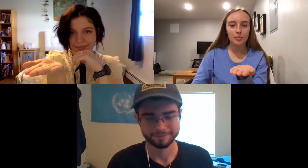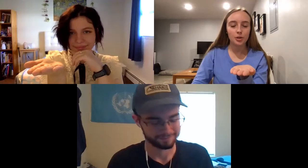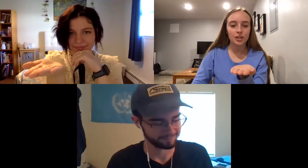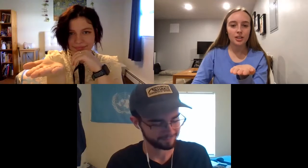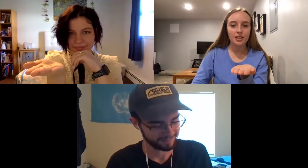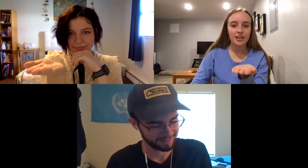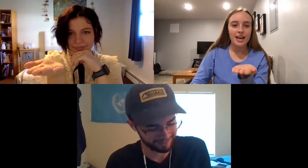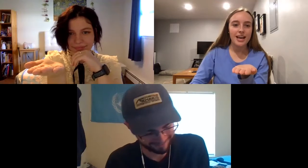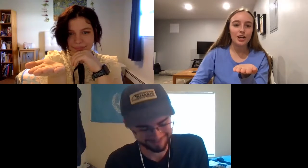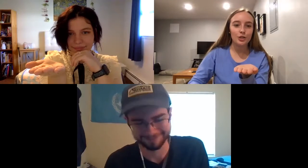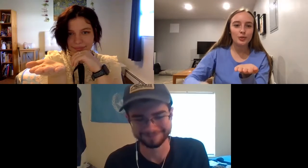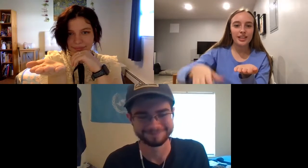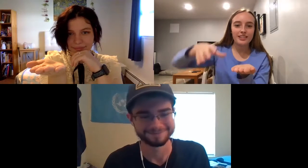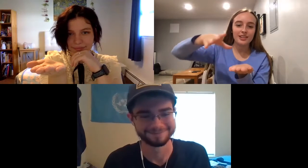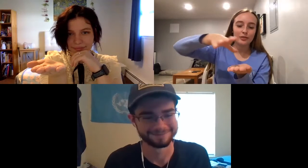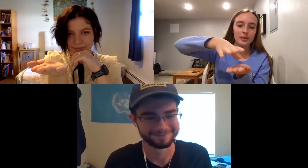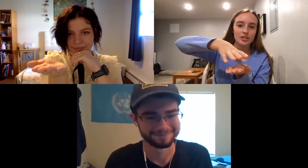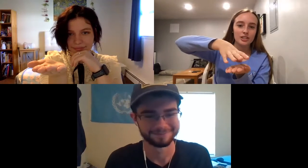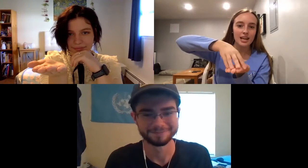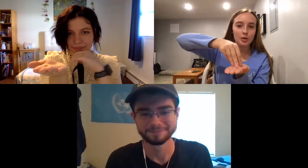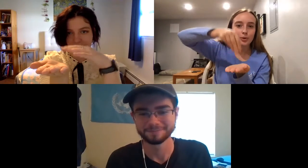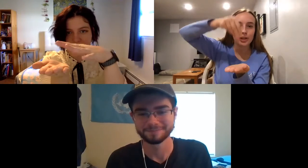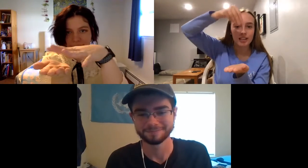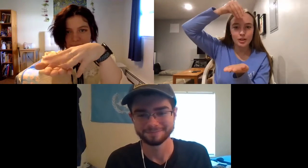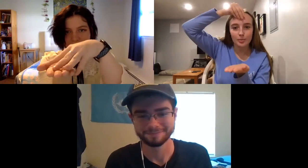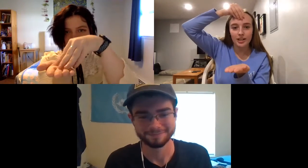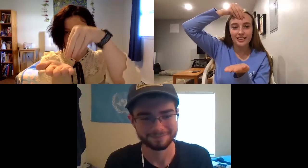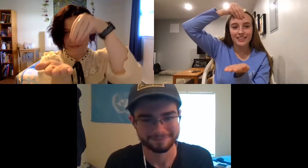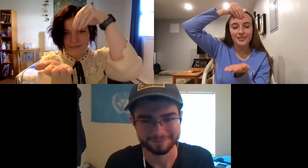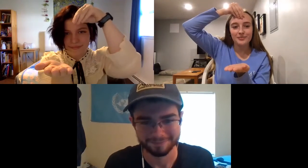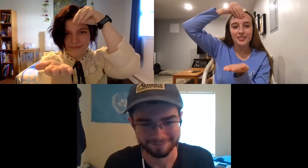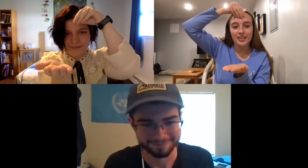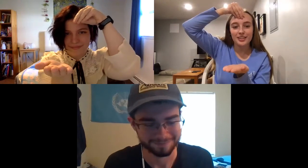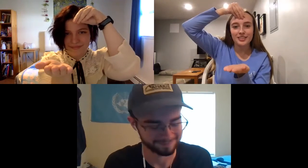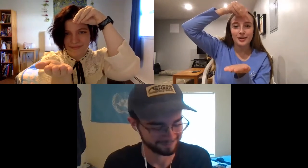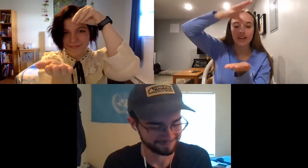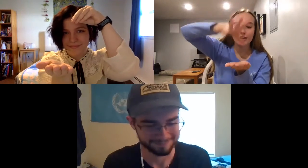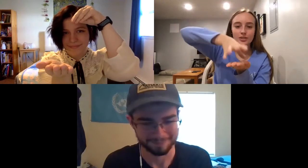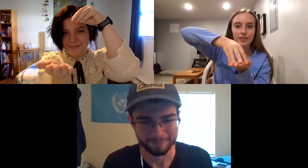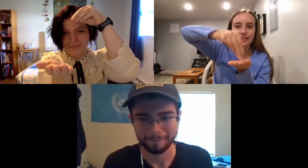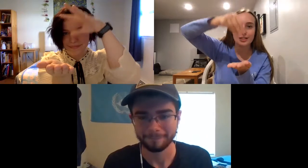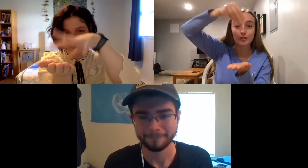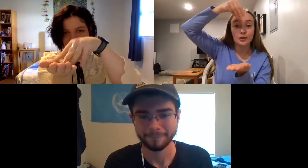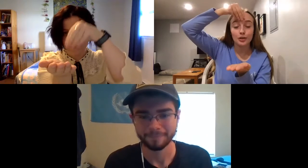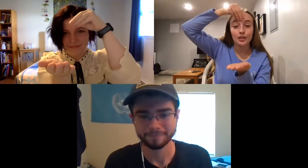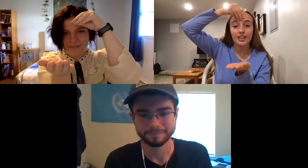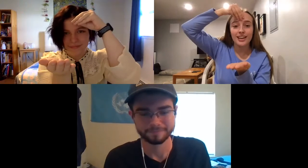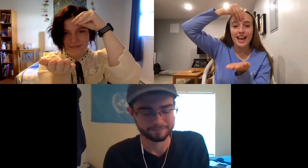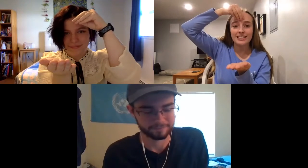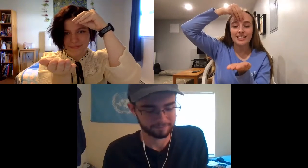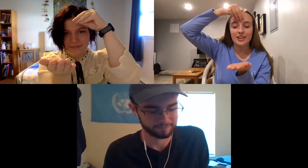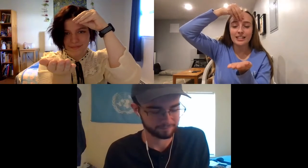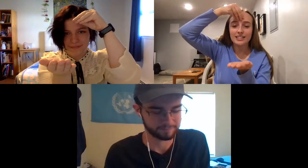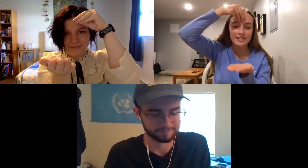almost like a book. And you take the information and you put it in your brain. So yes, that is to learn.